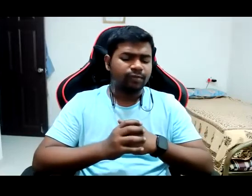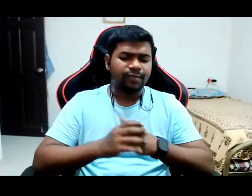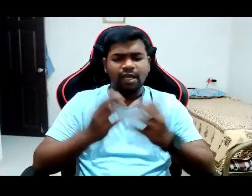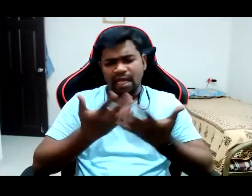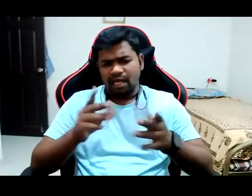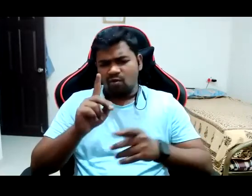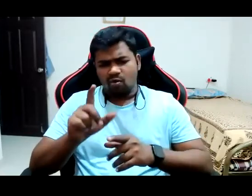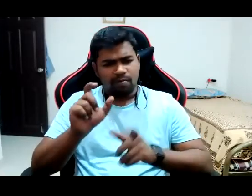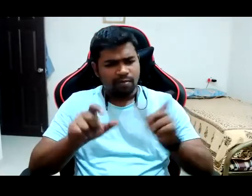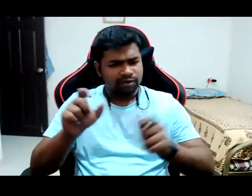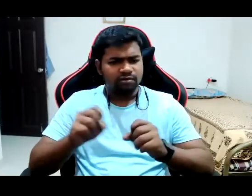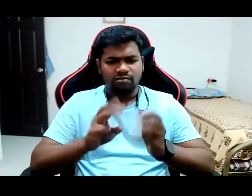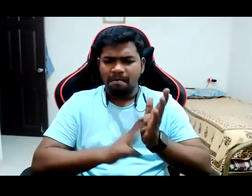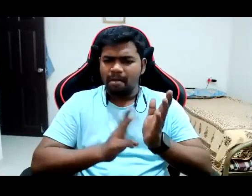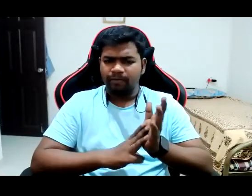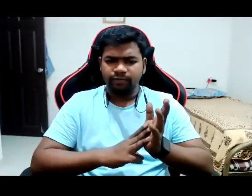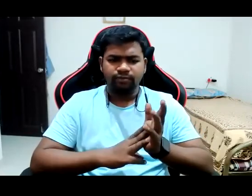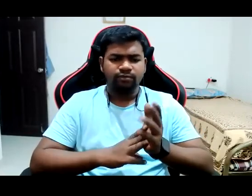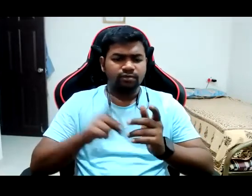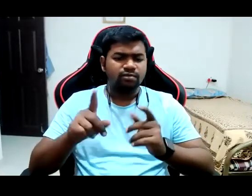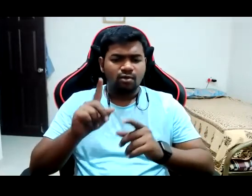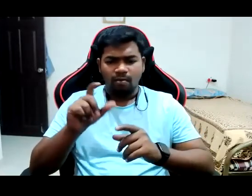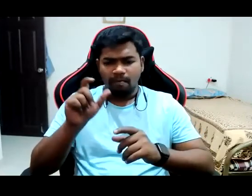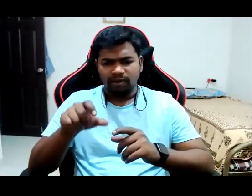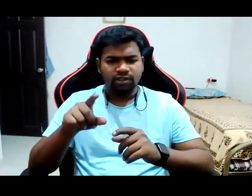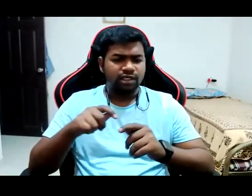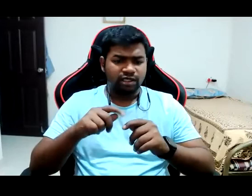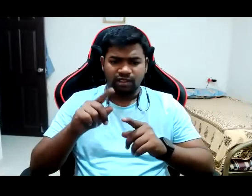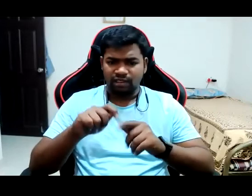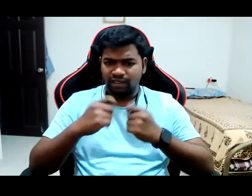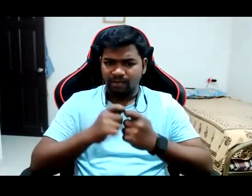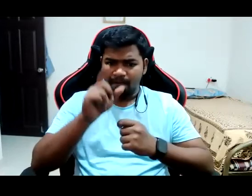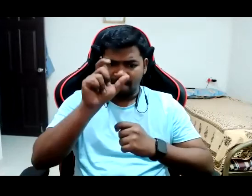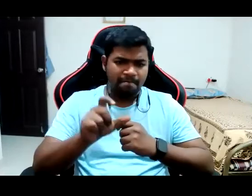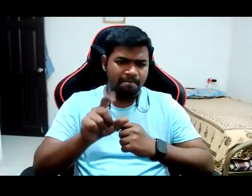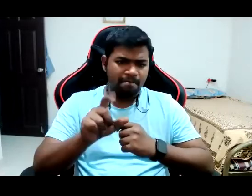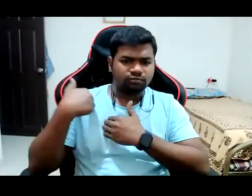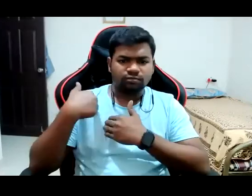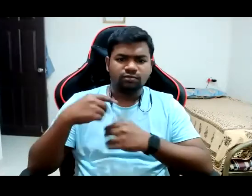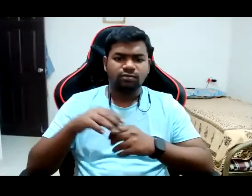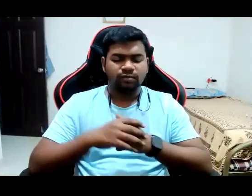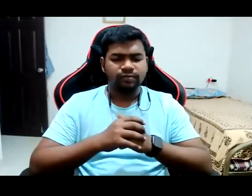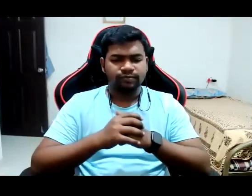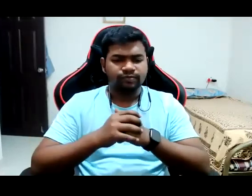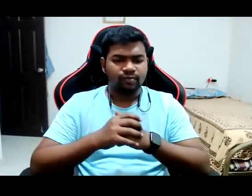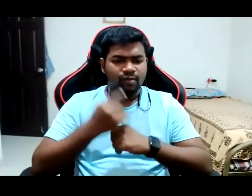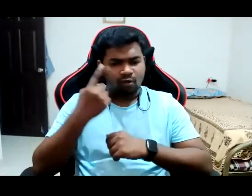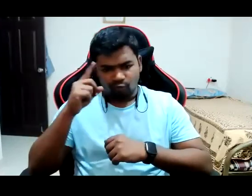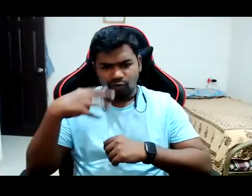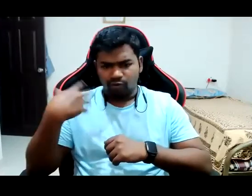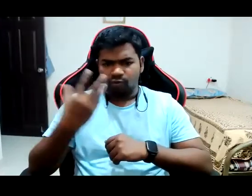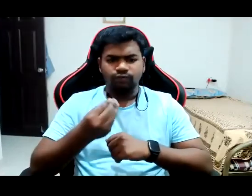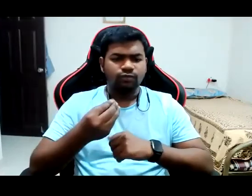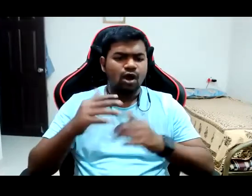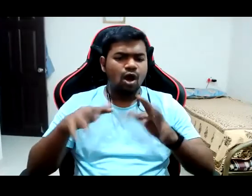team members. There's a team lead, and we're working on this. This is a short description of our solution, just for us to kind of know how this is all